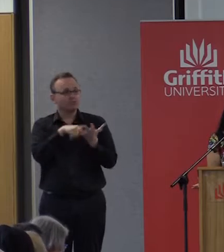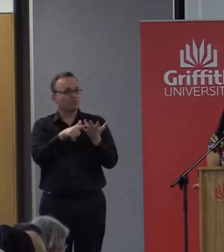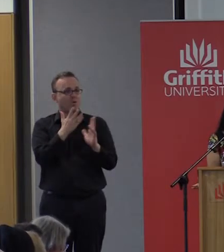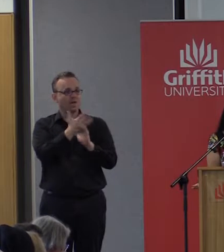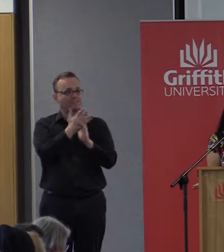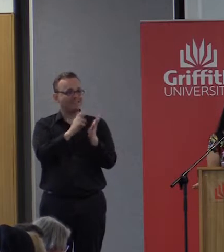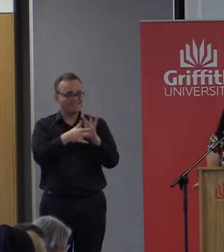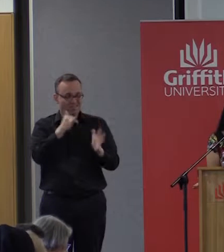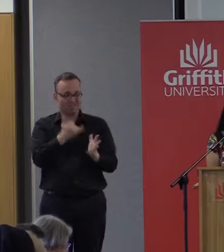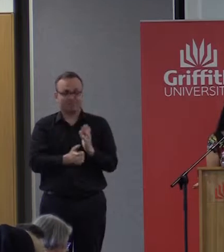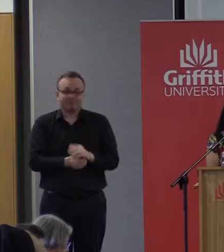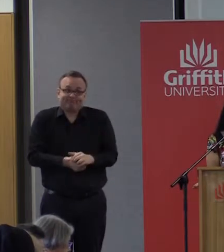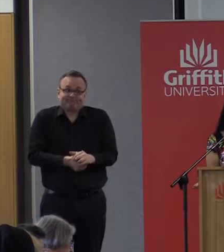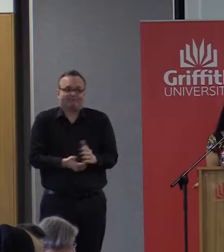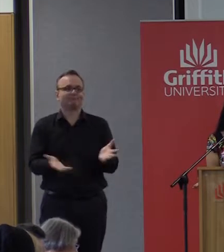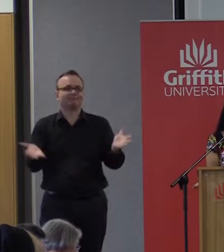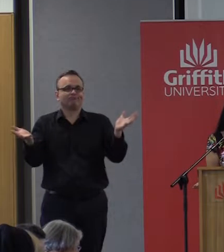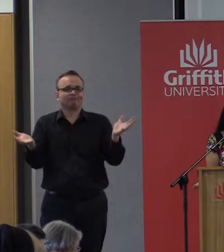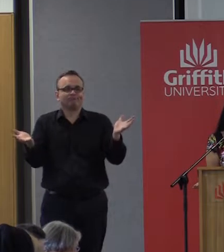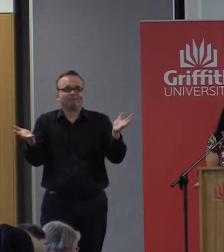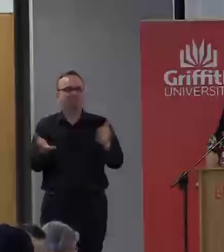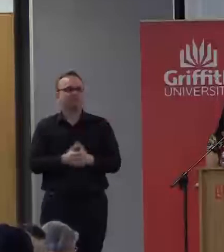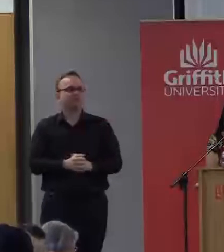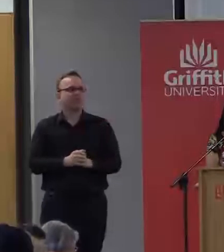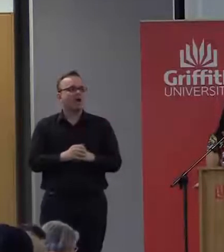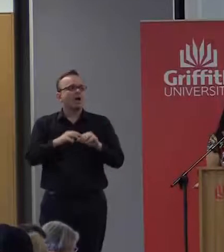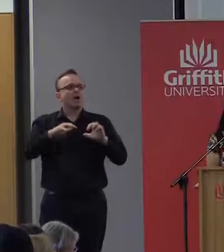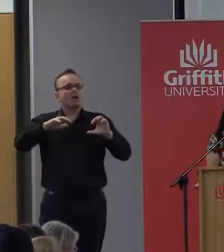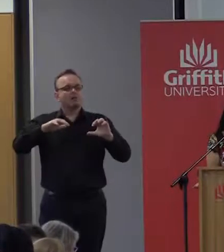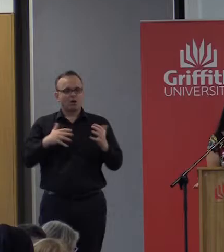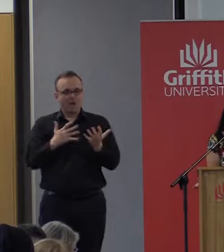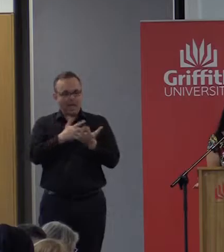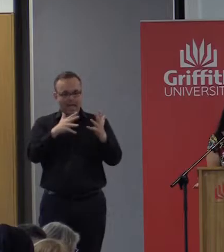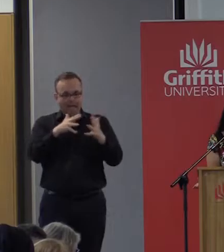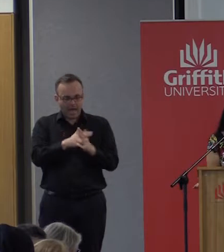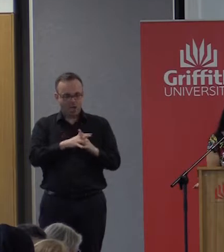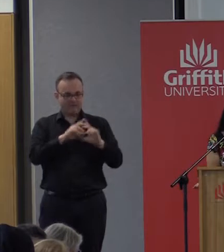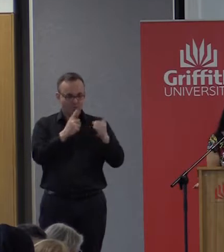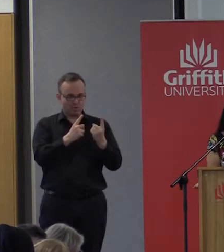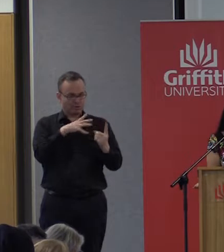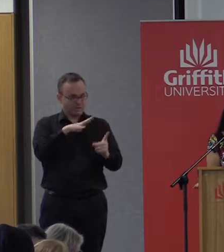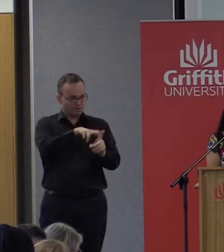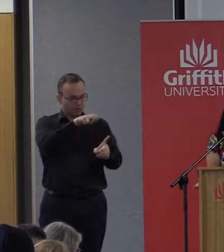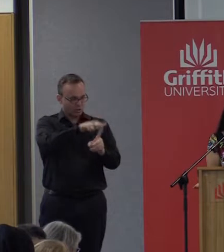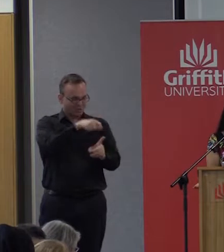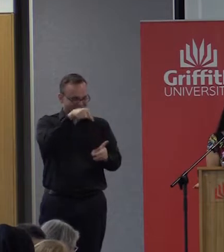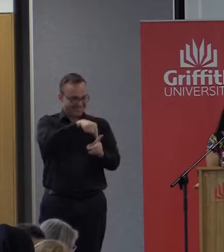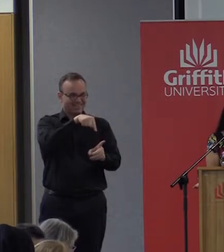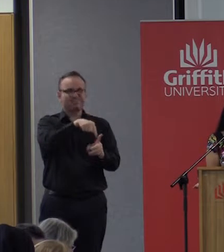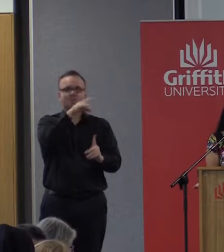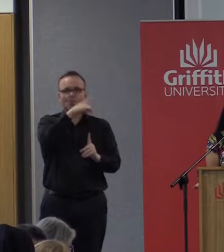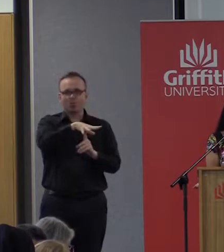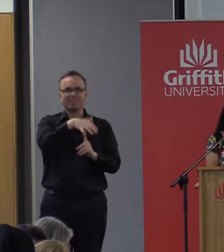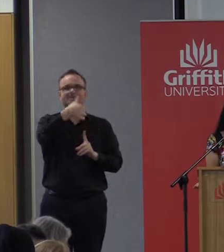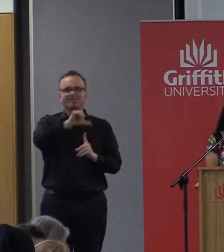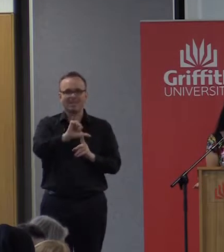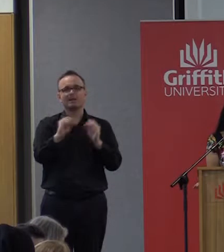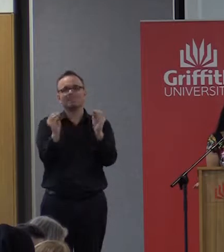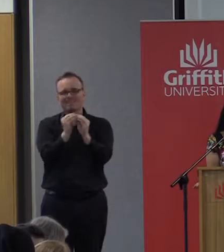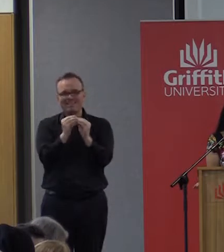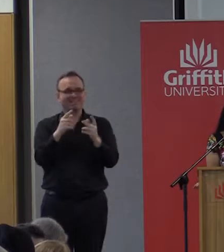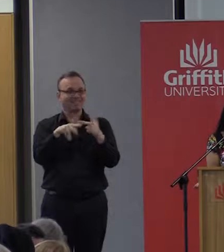the NDIS. So part A is how do we get the diagnosis? And part B,